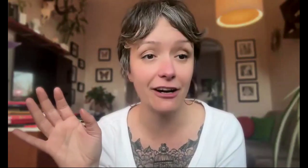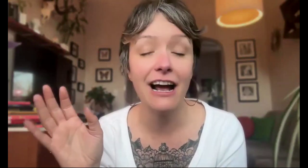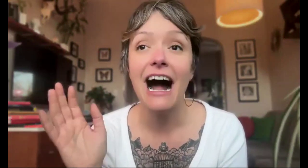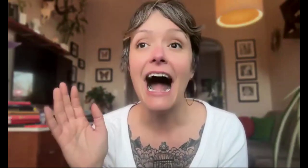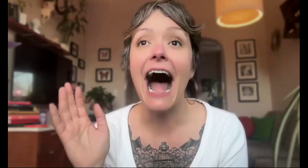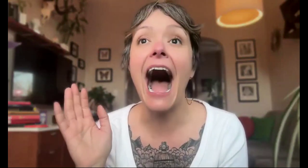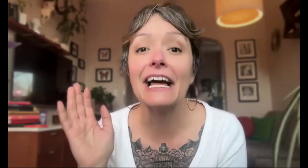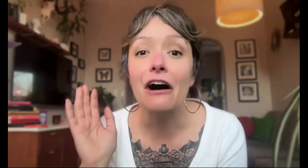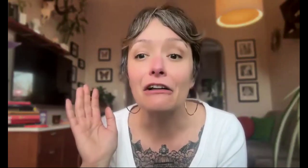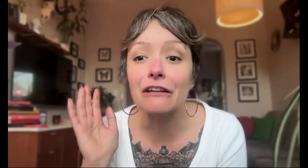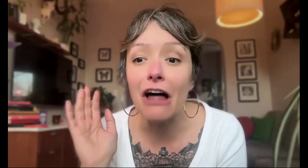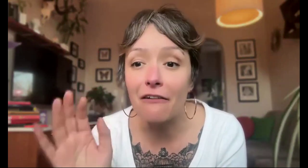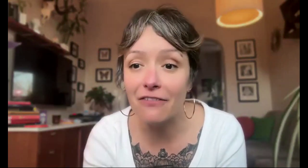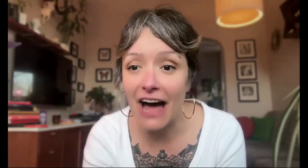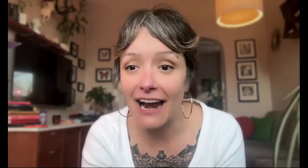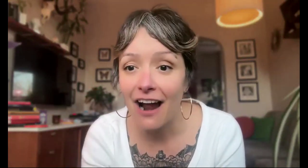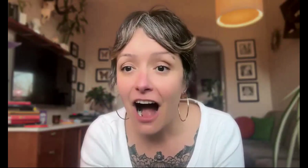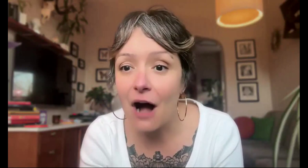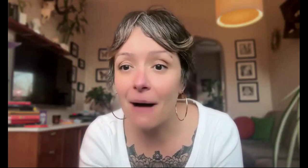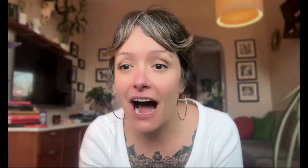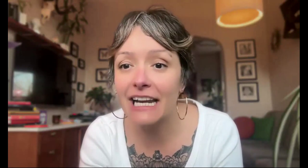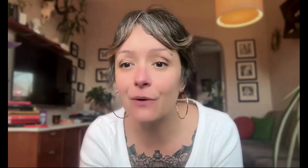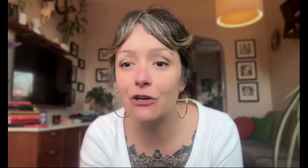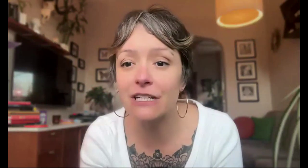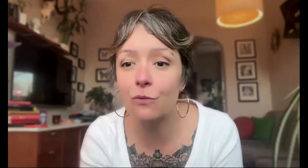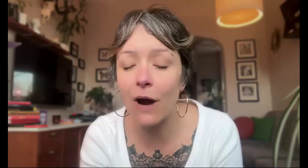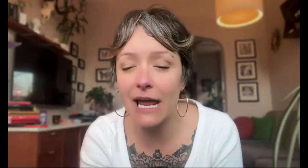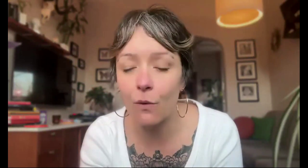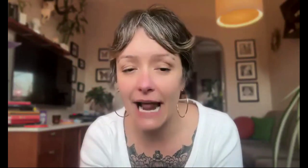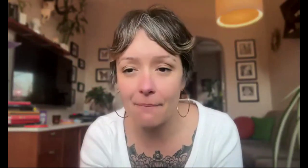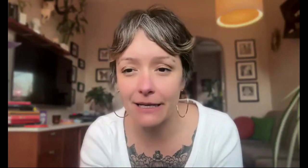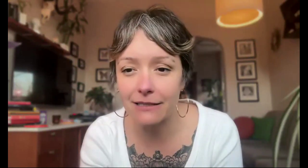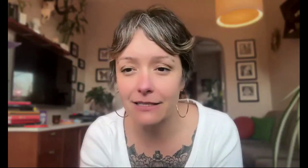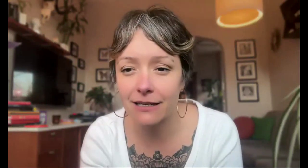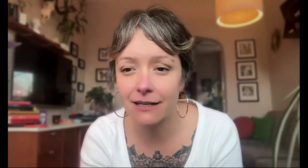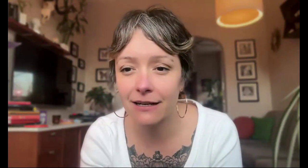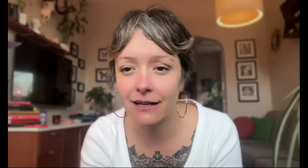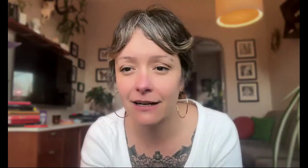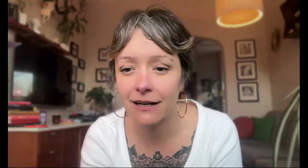together. I love that. Heidi, when you did wait, what happened?